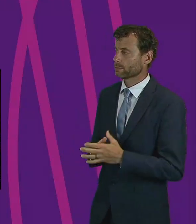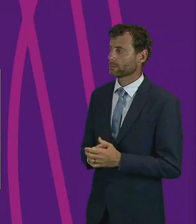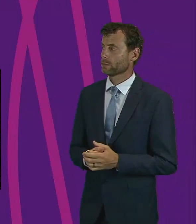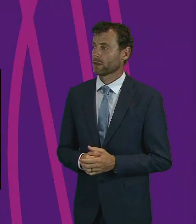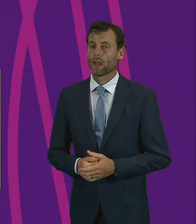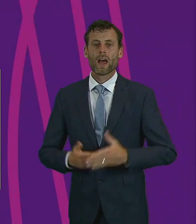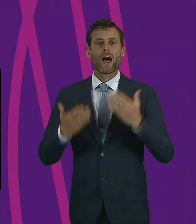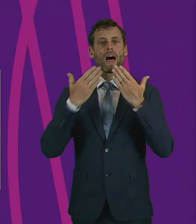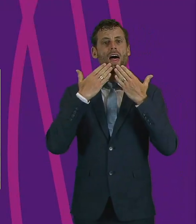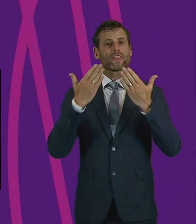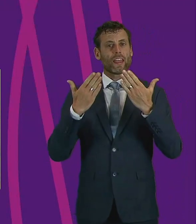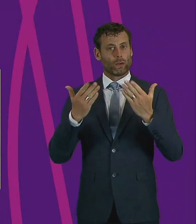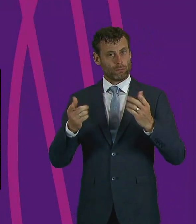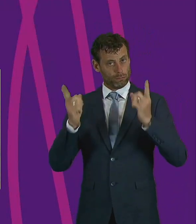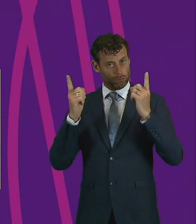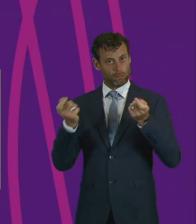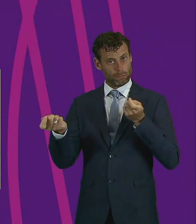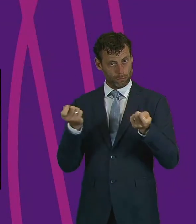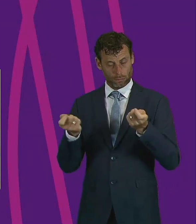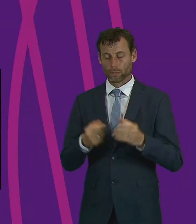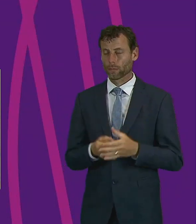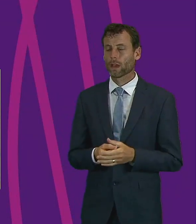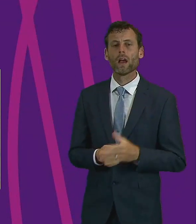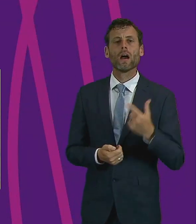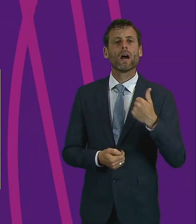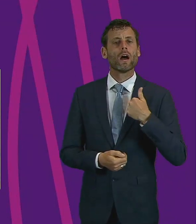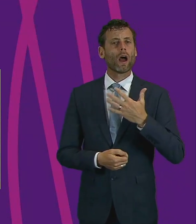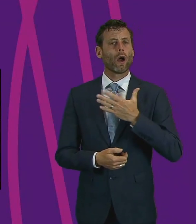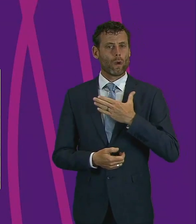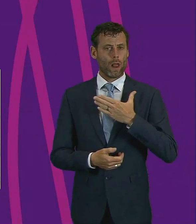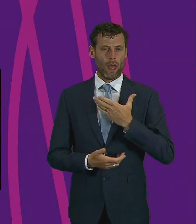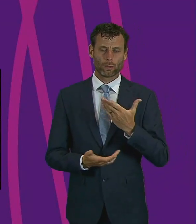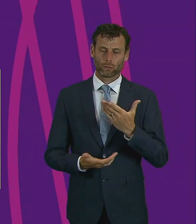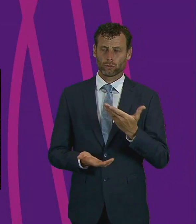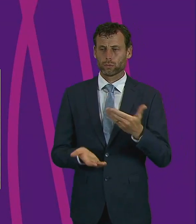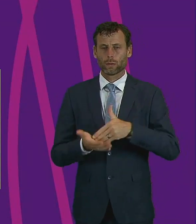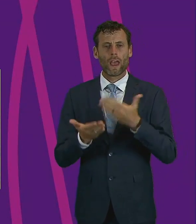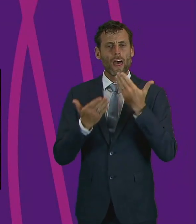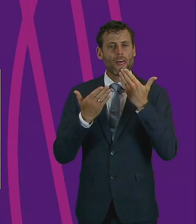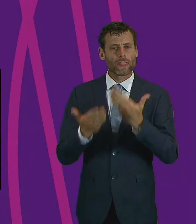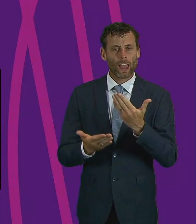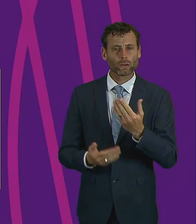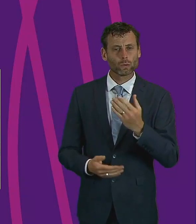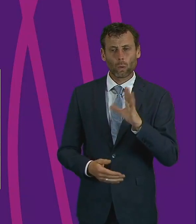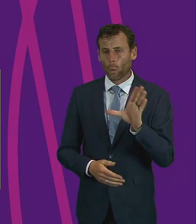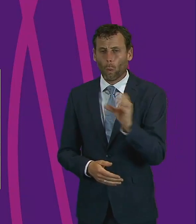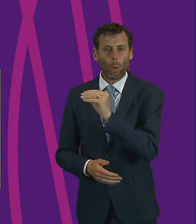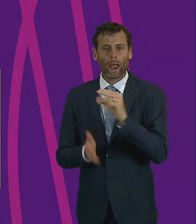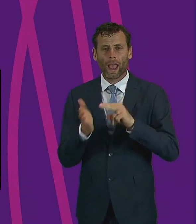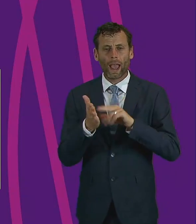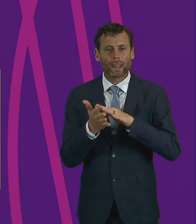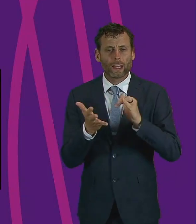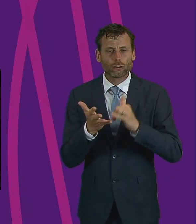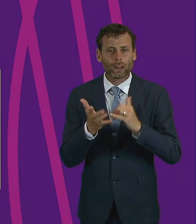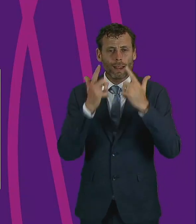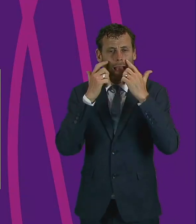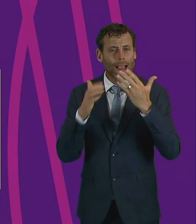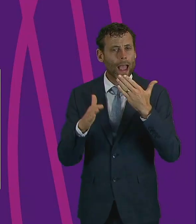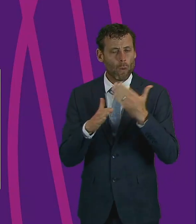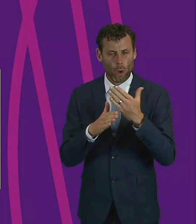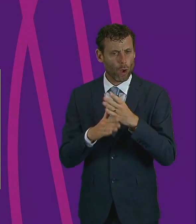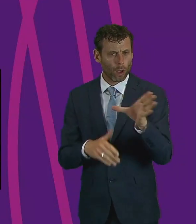Thank you, Presiding Officer. Firstly, I would like to put down my thanks to every NHS and care worker.